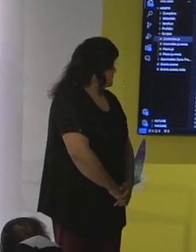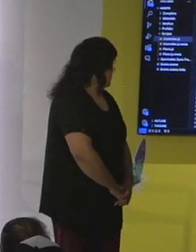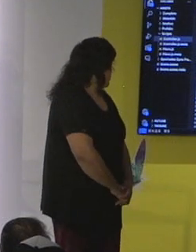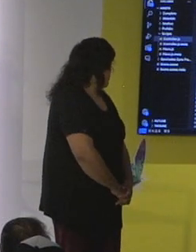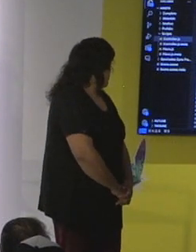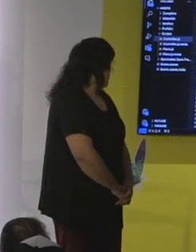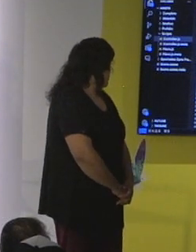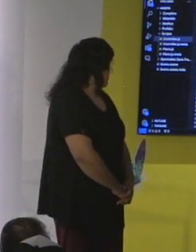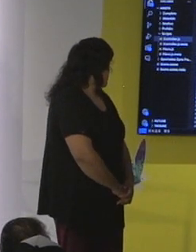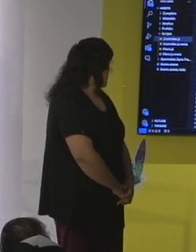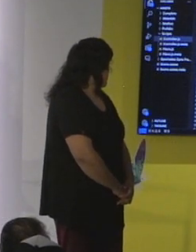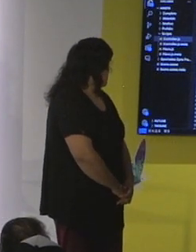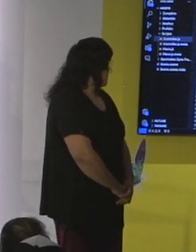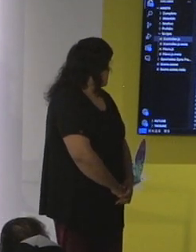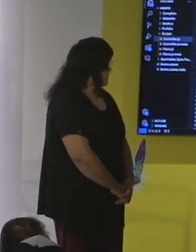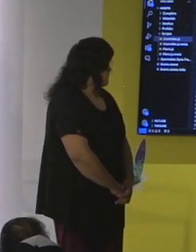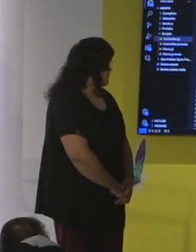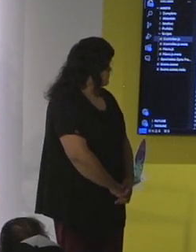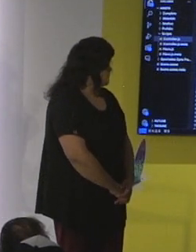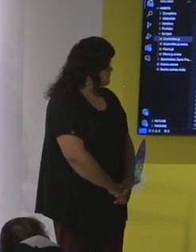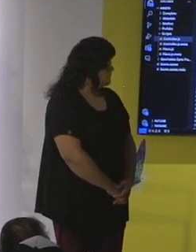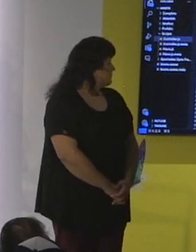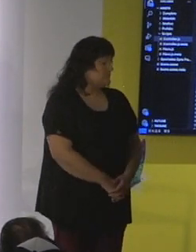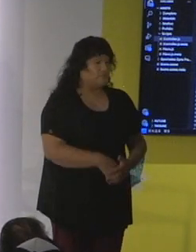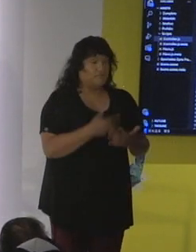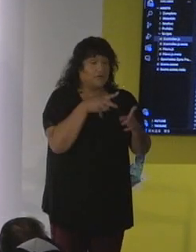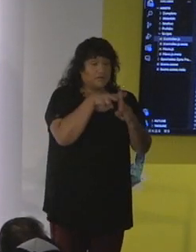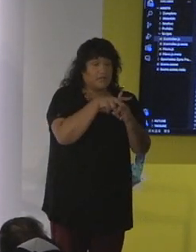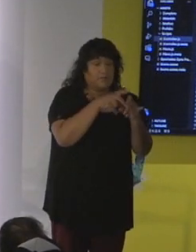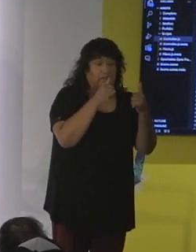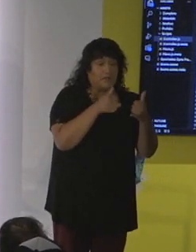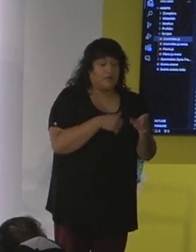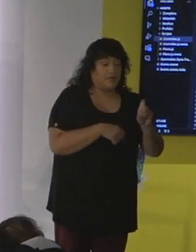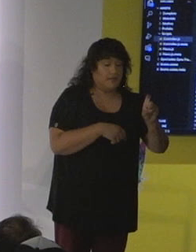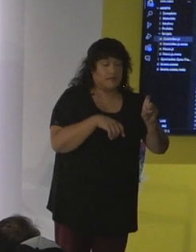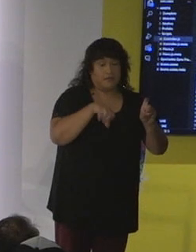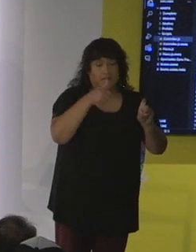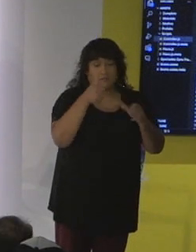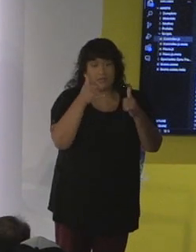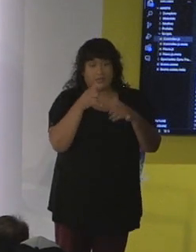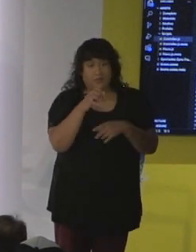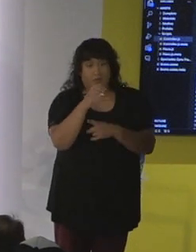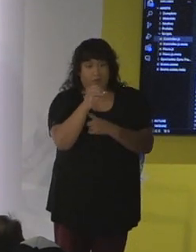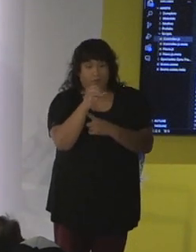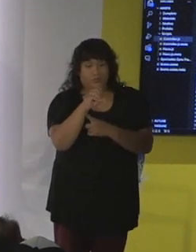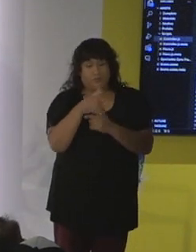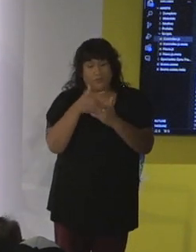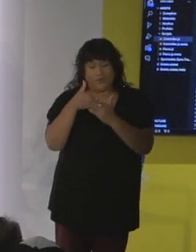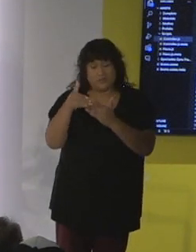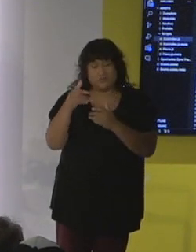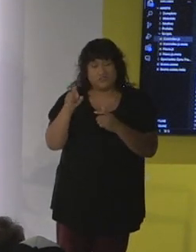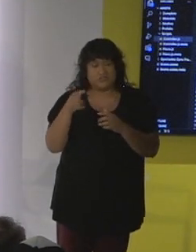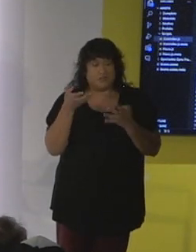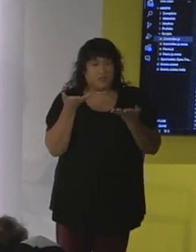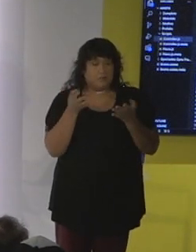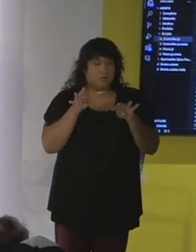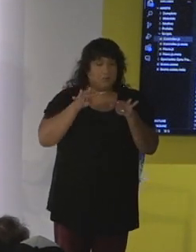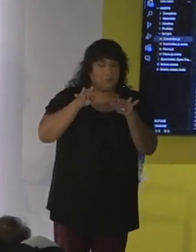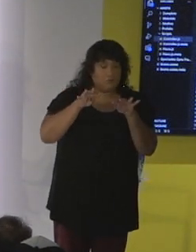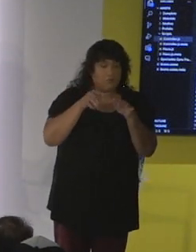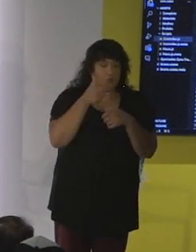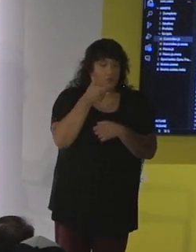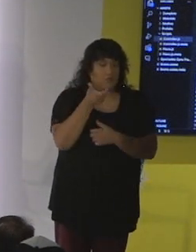So now we've assigned our players. The first player to join will be X. The second player to join will be O. Anybody else is just there to watch.